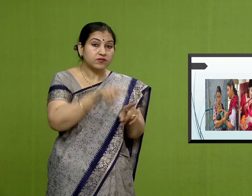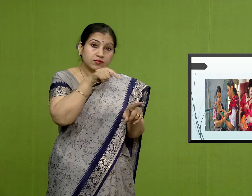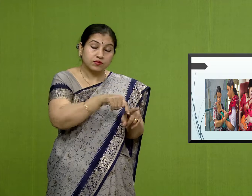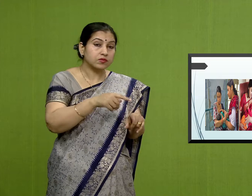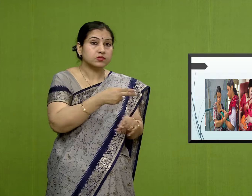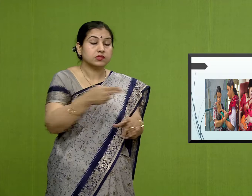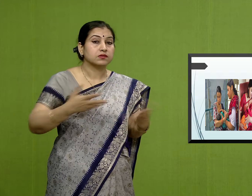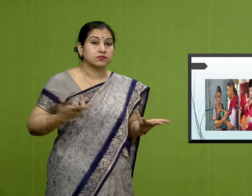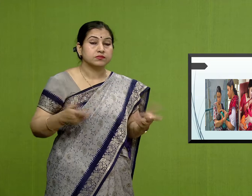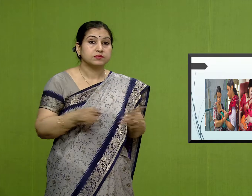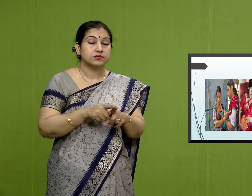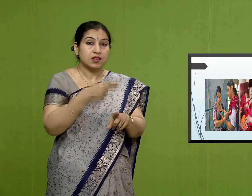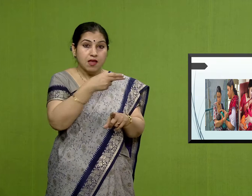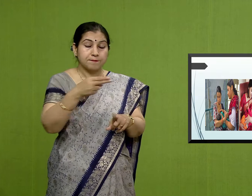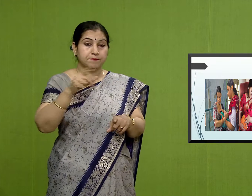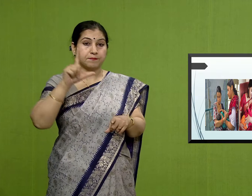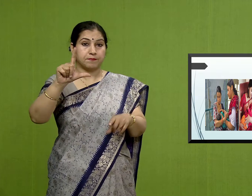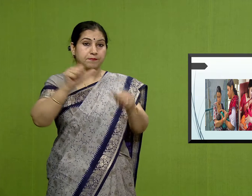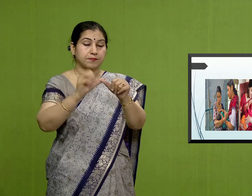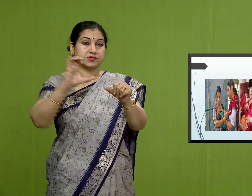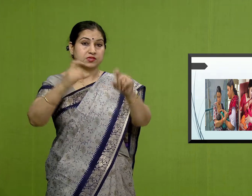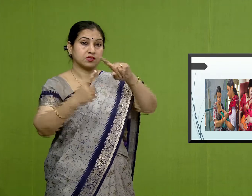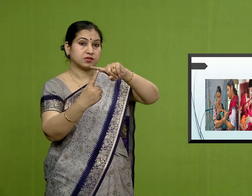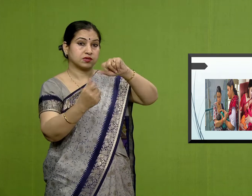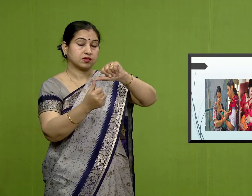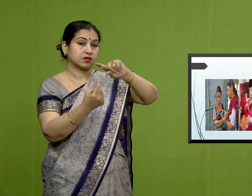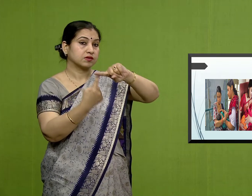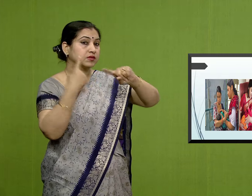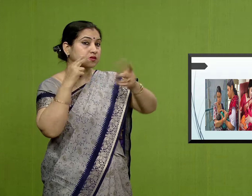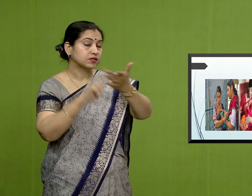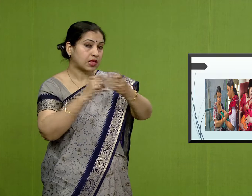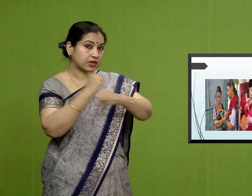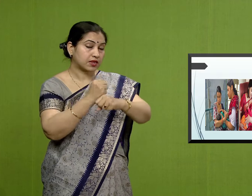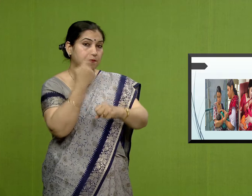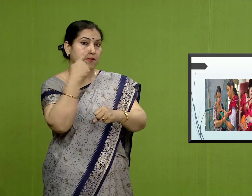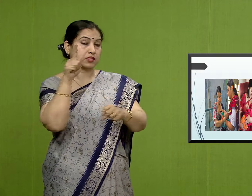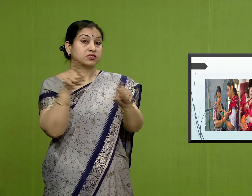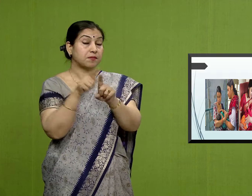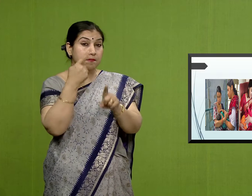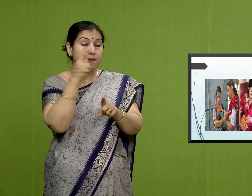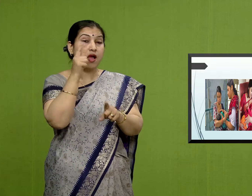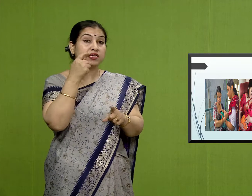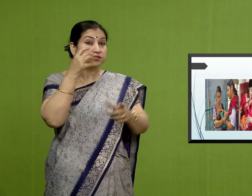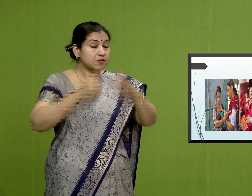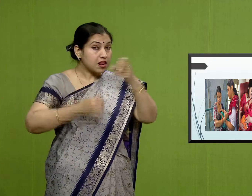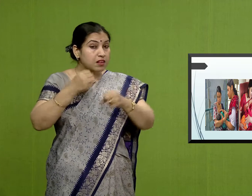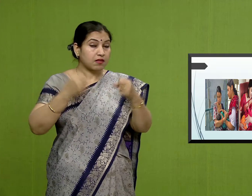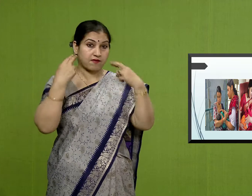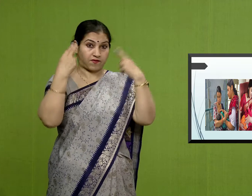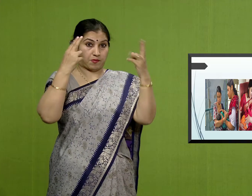as lactating mother, and the milk is popular